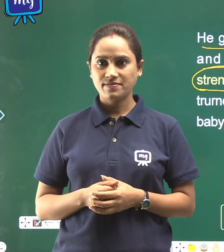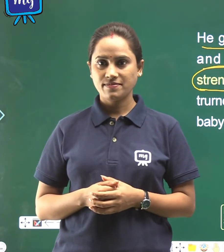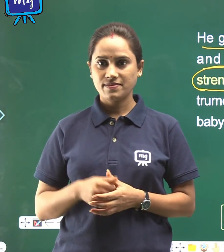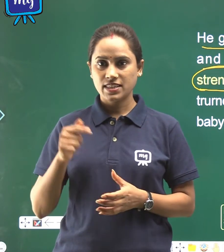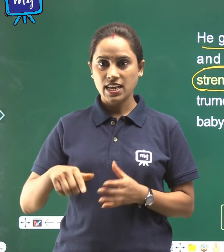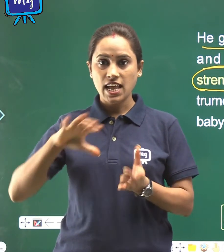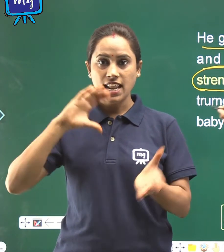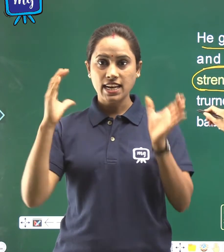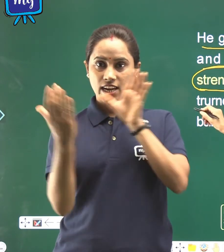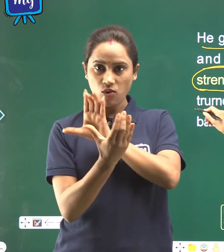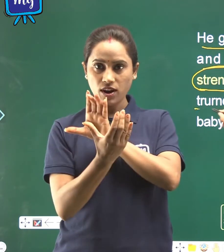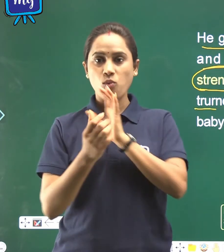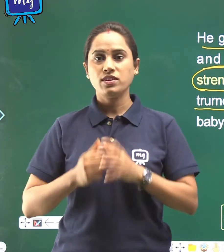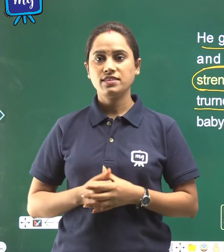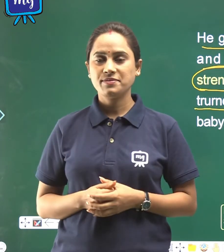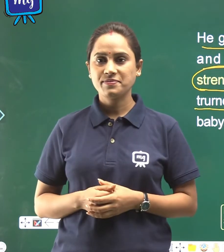now turned round